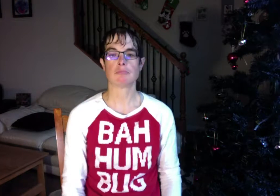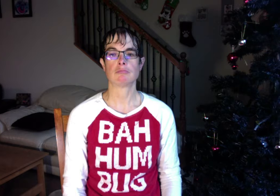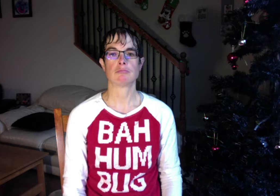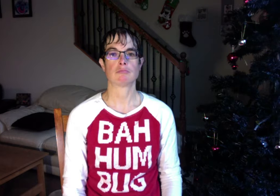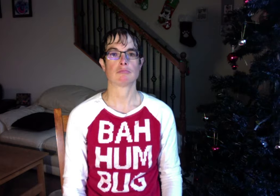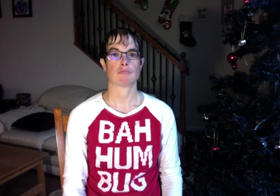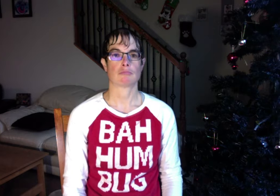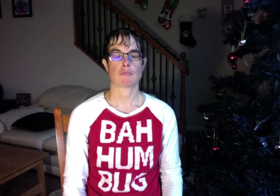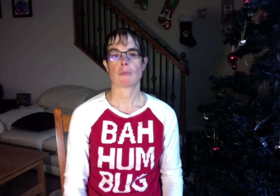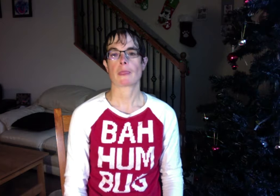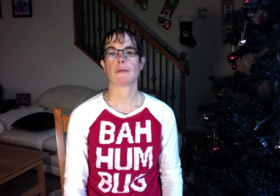caring.